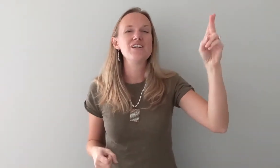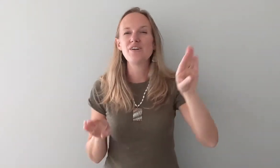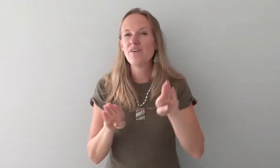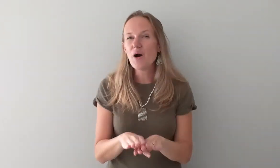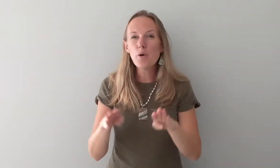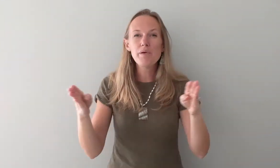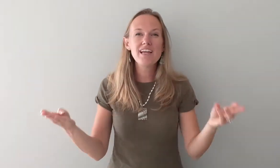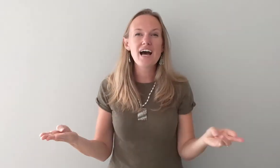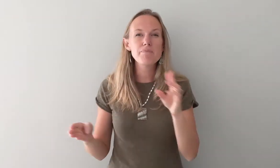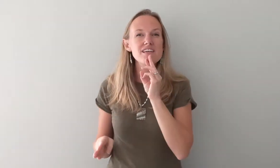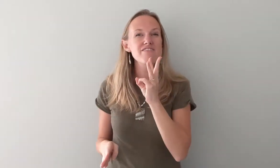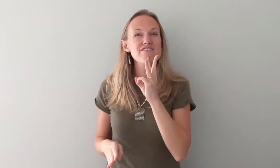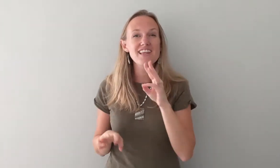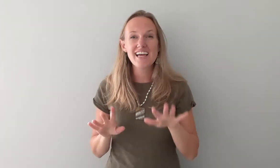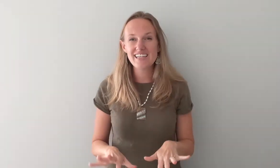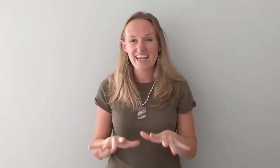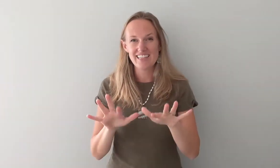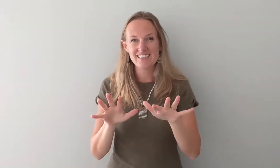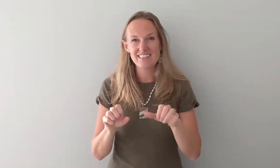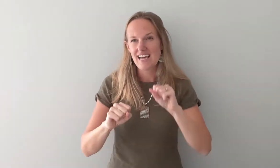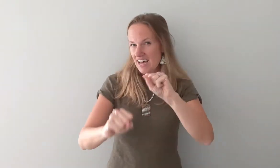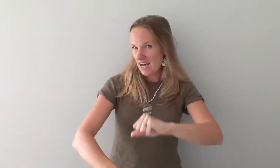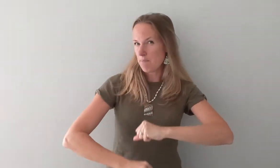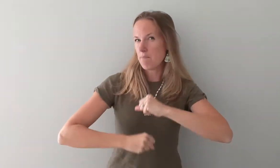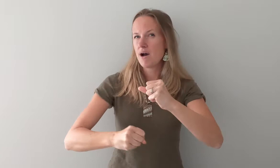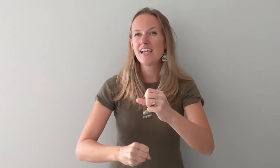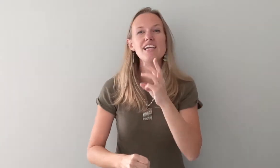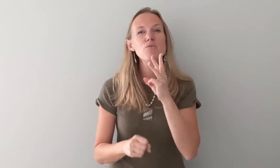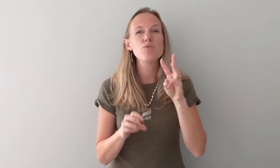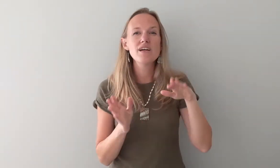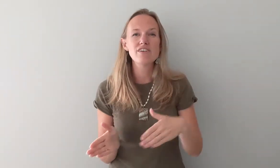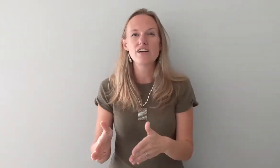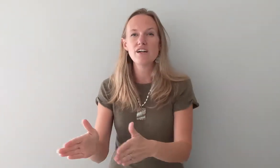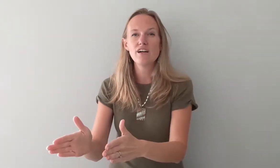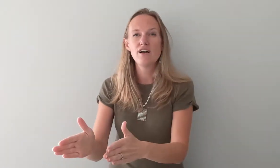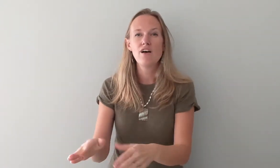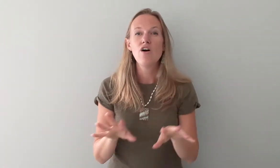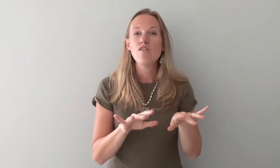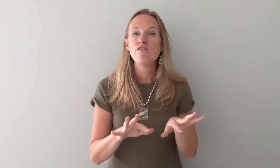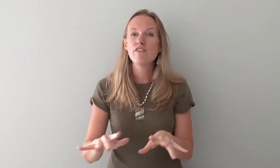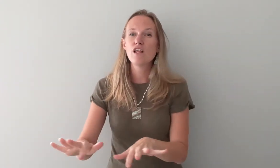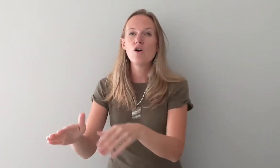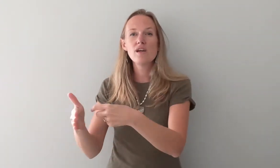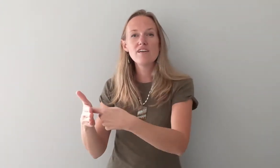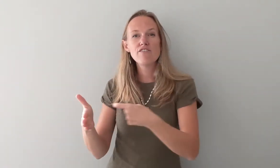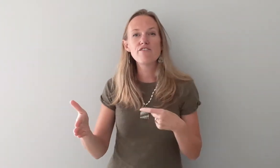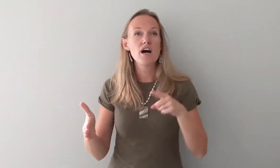you. Open up the floodgates, a mighty river flowing from